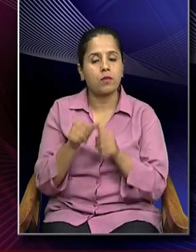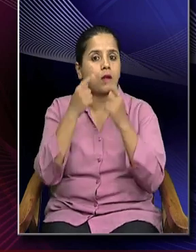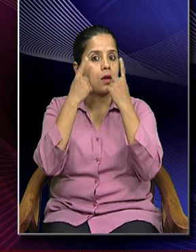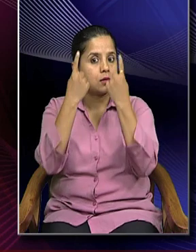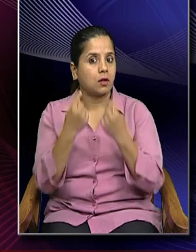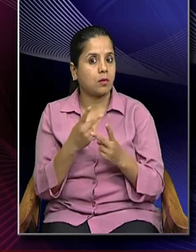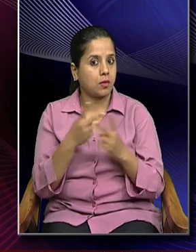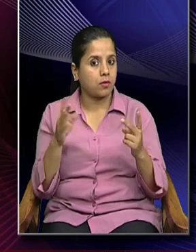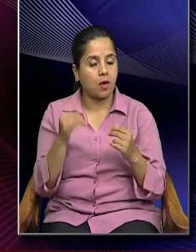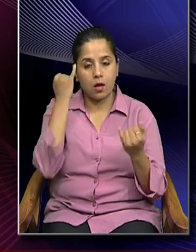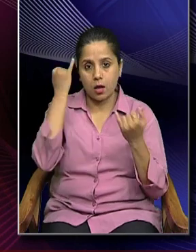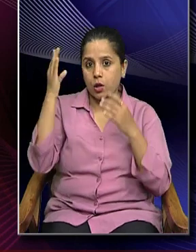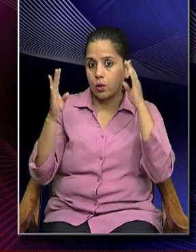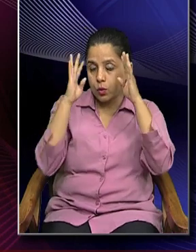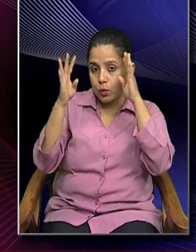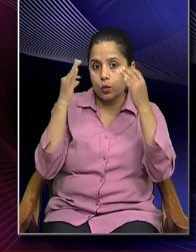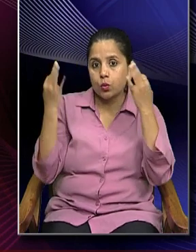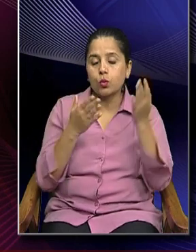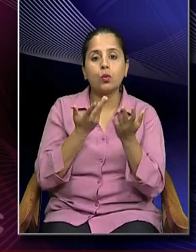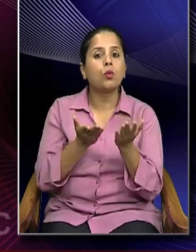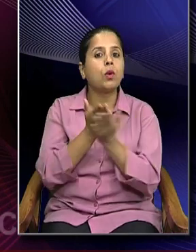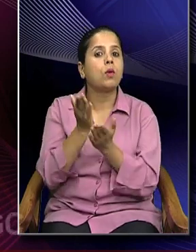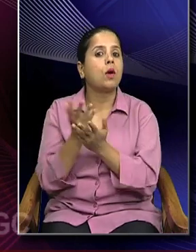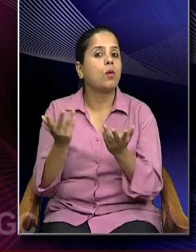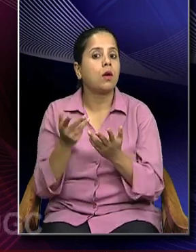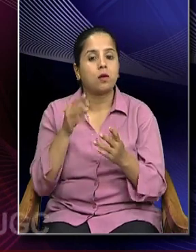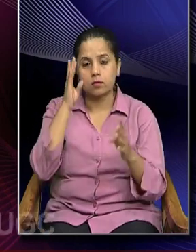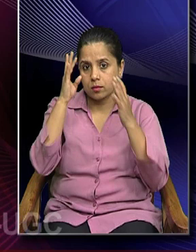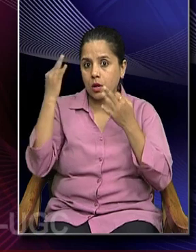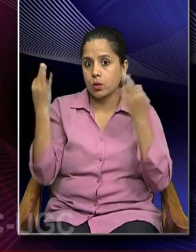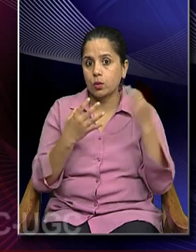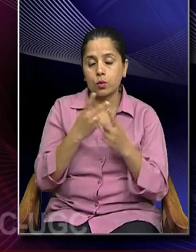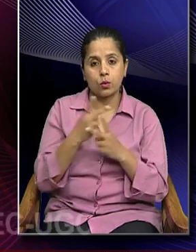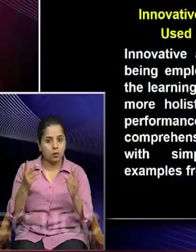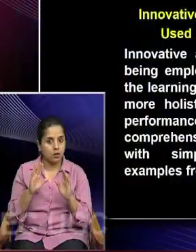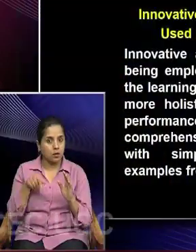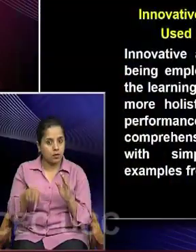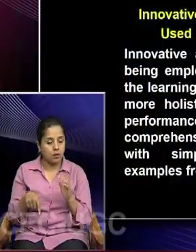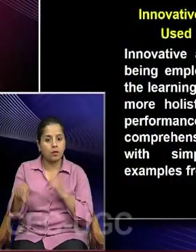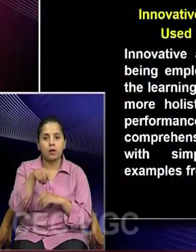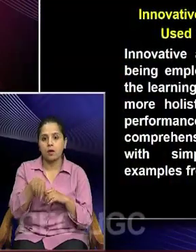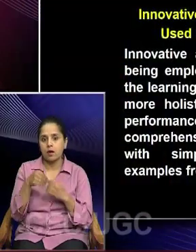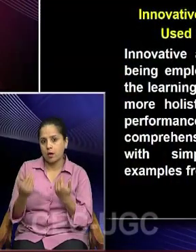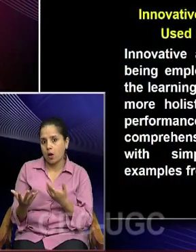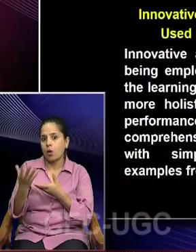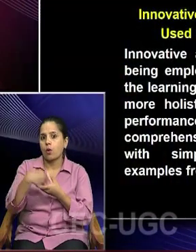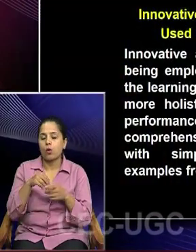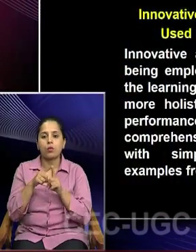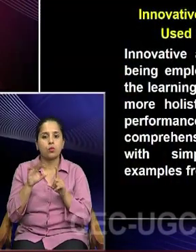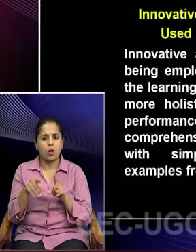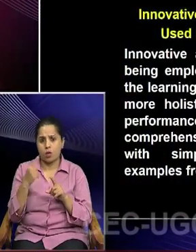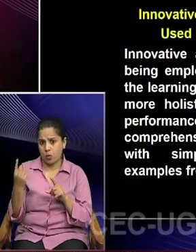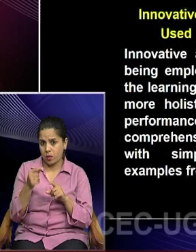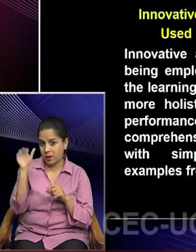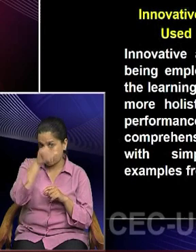assessment innovative methods. Innovative assessment methods are being employed not only